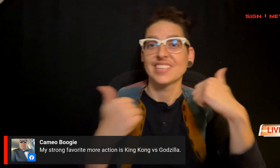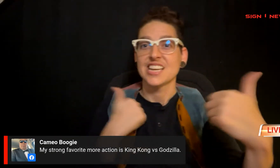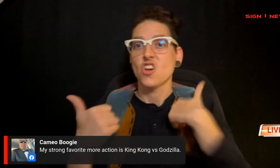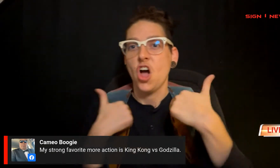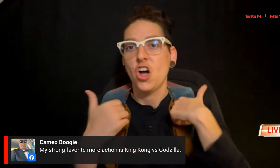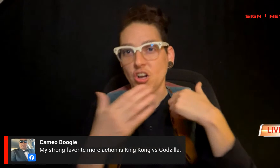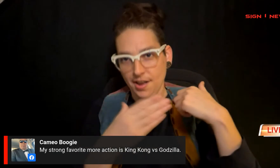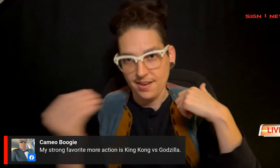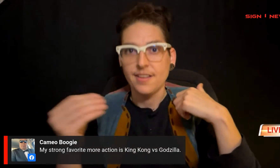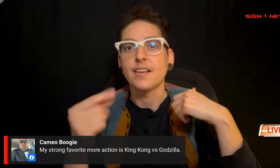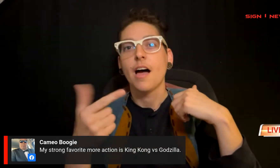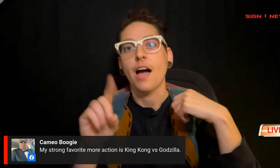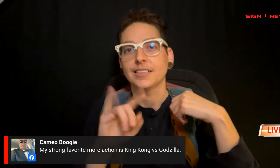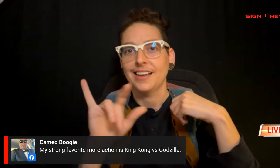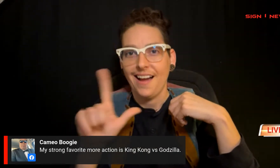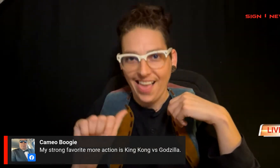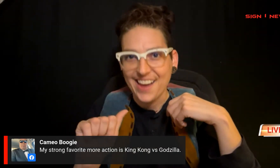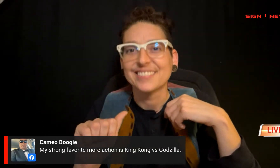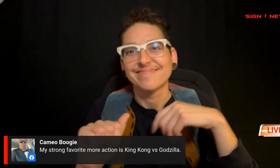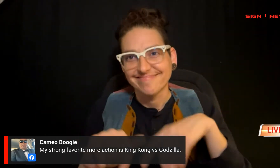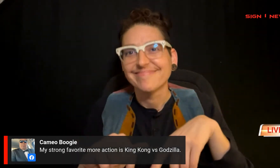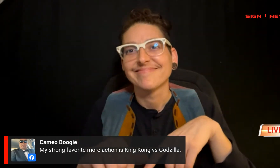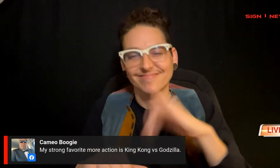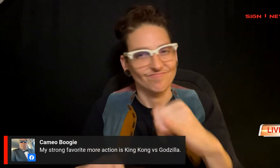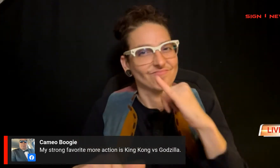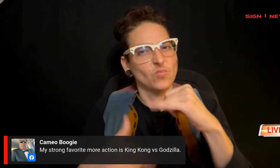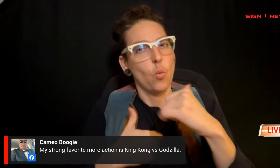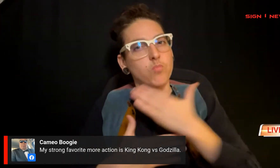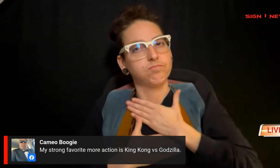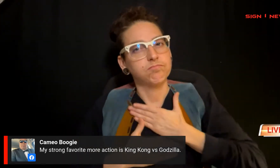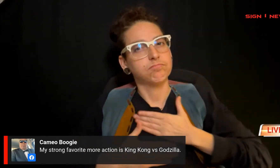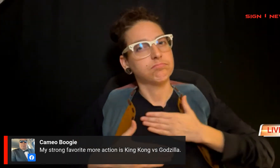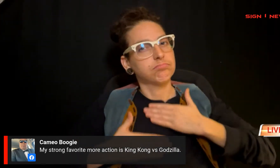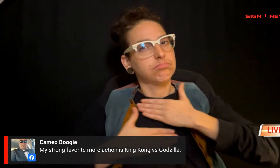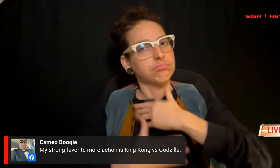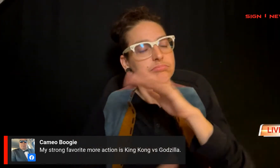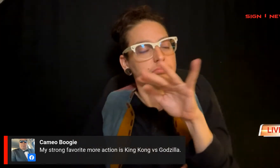Oh, my favorite action film is King Kong versus Godzilla.